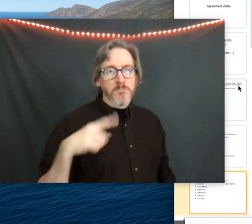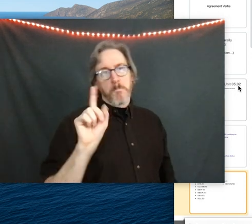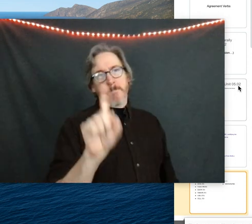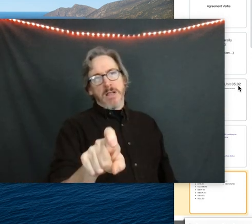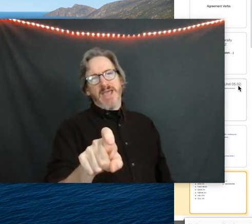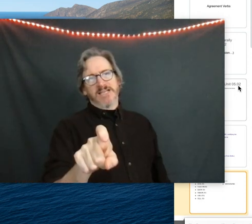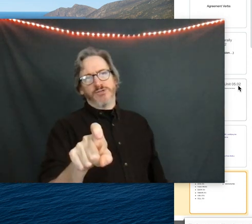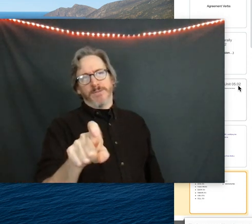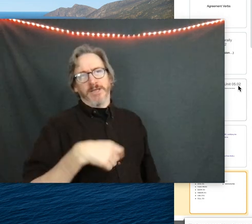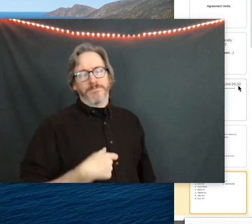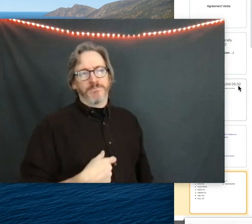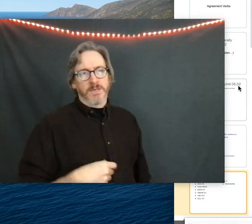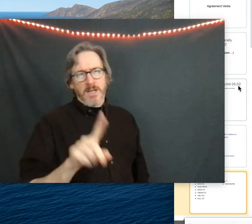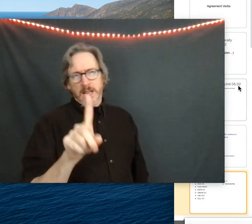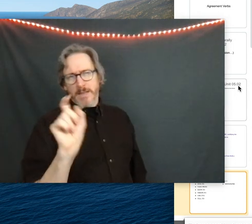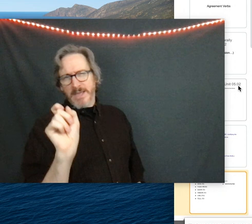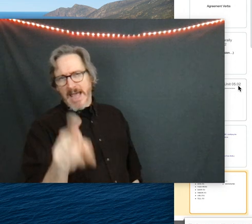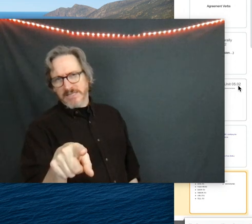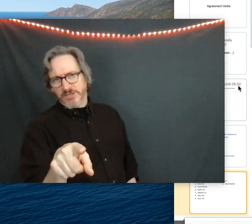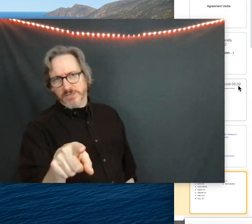sign. Let me ask you something.